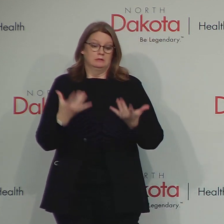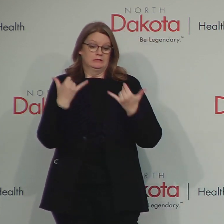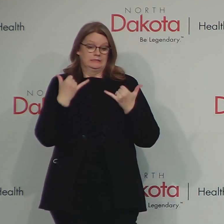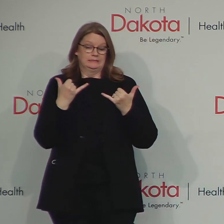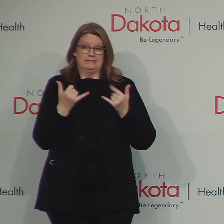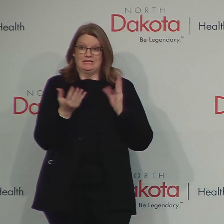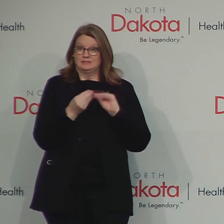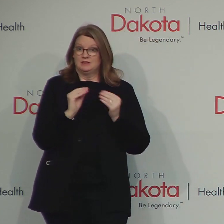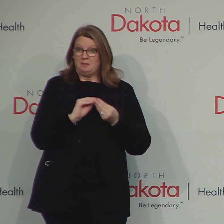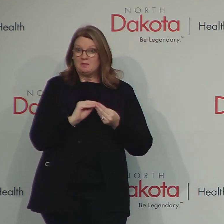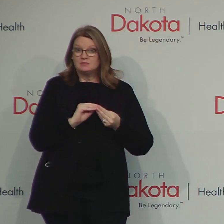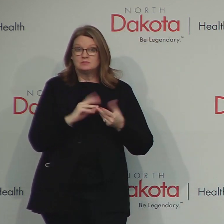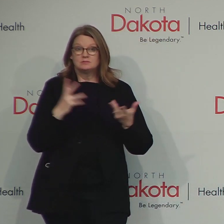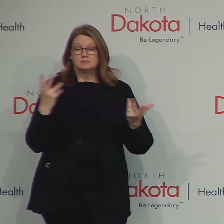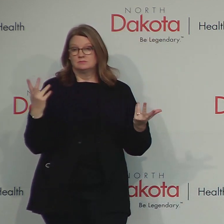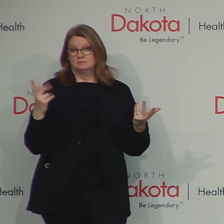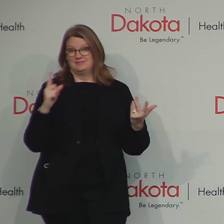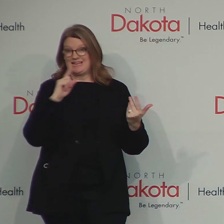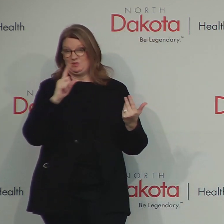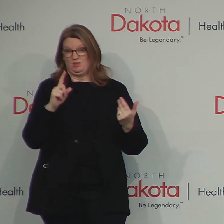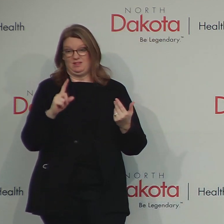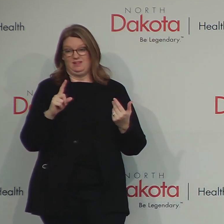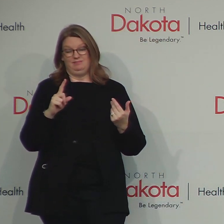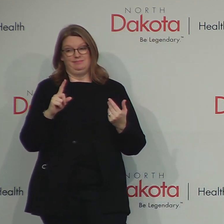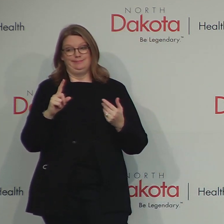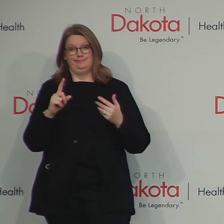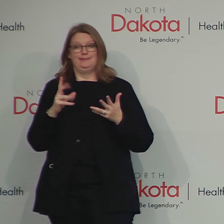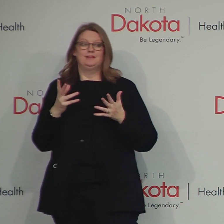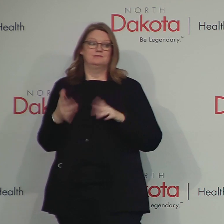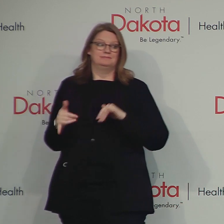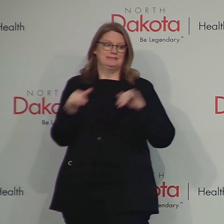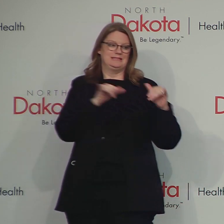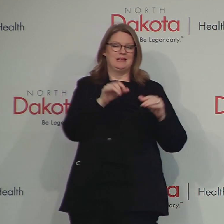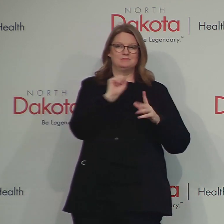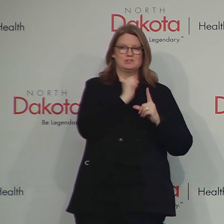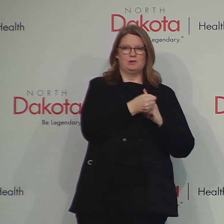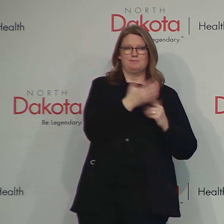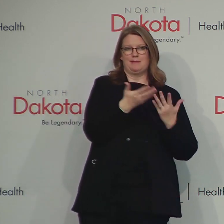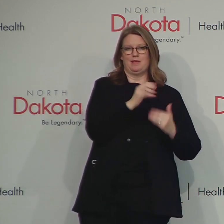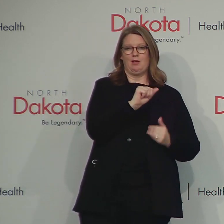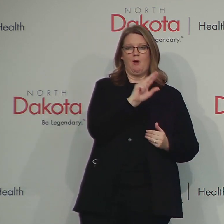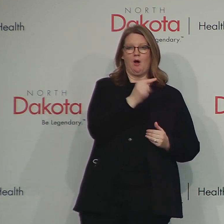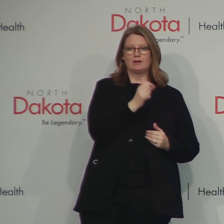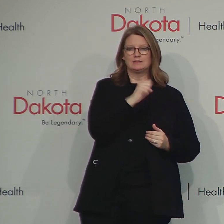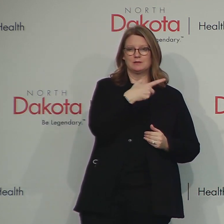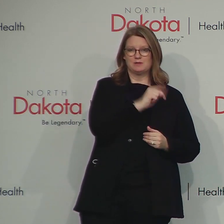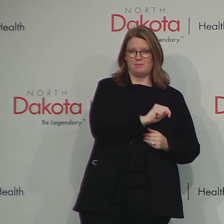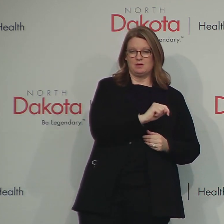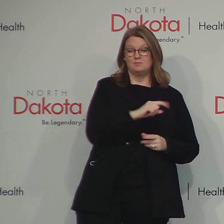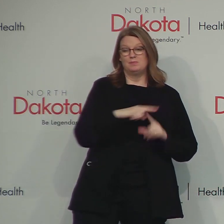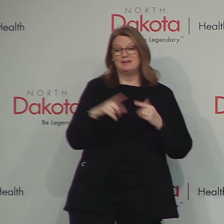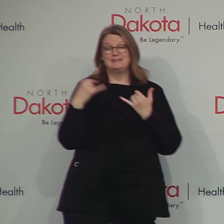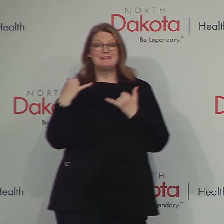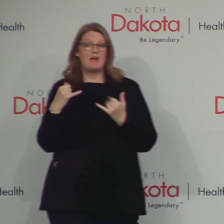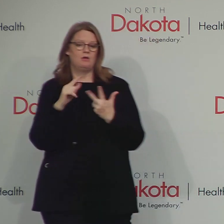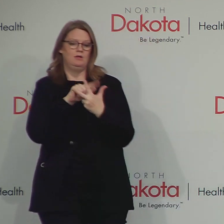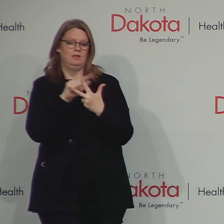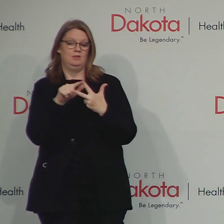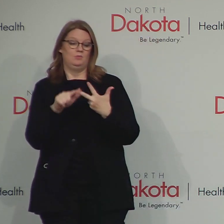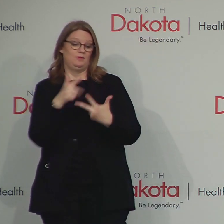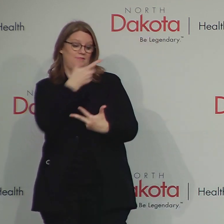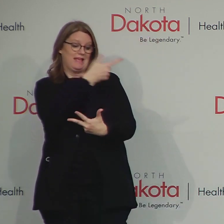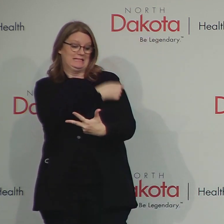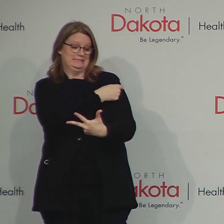today, we haven't been this low really since August or September, but three things we have today we did not have before. We've got vaccines.